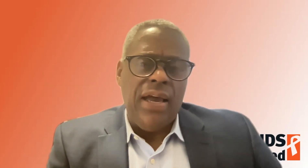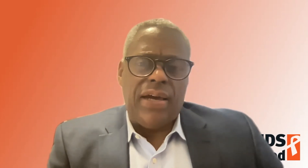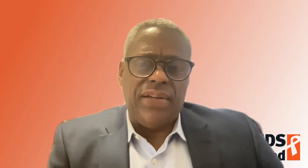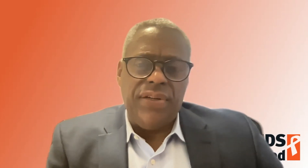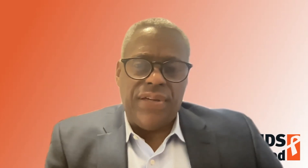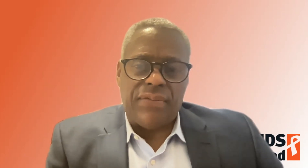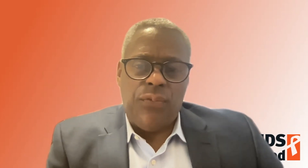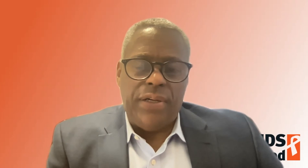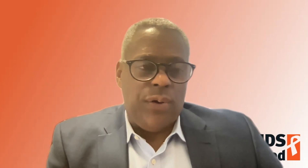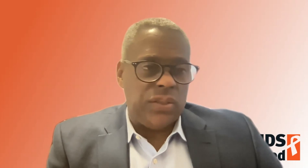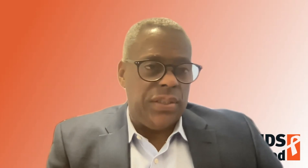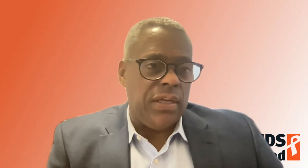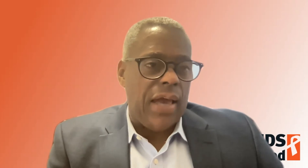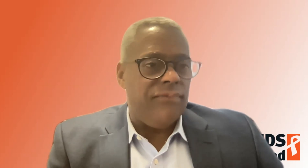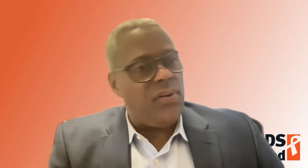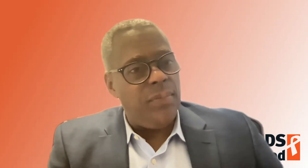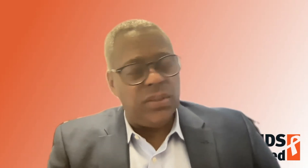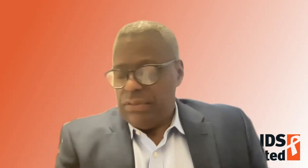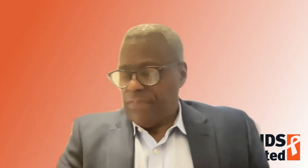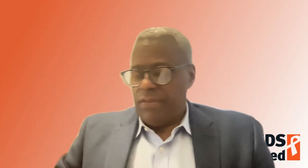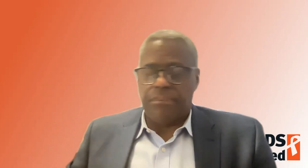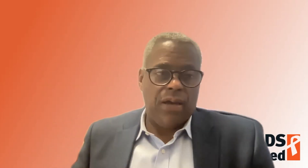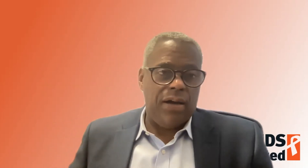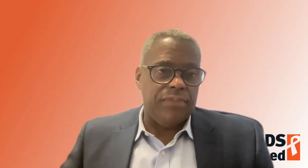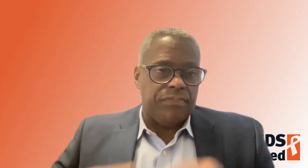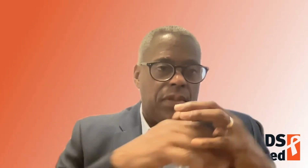chat. And I think that one question very much